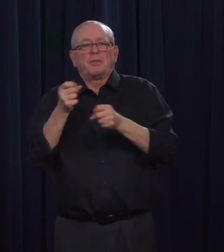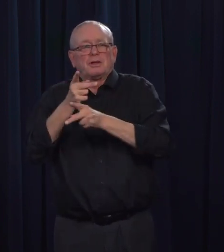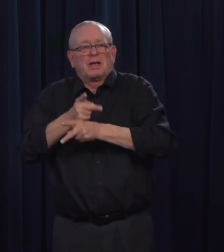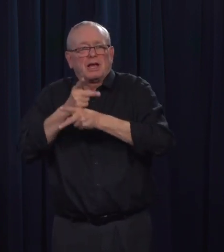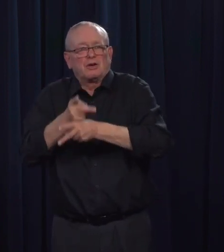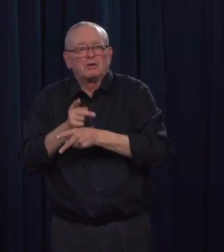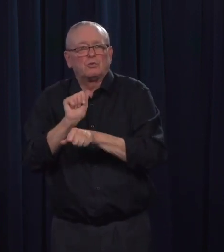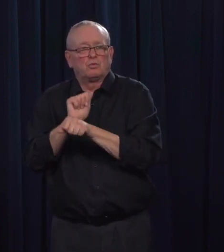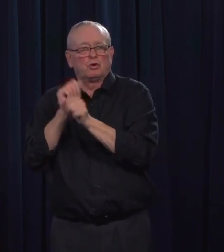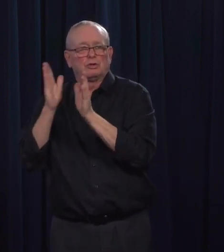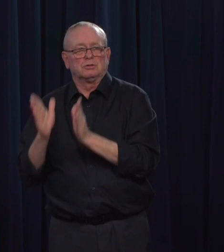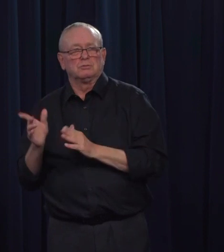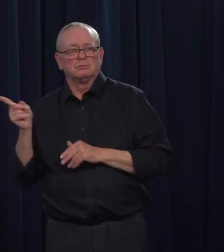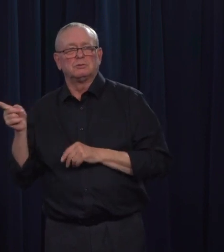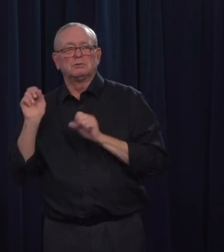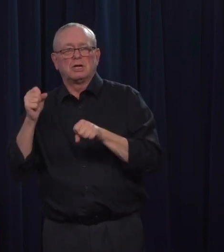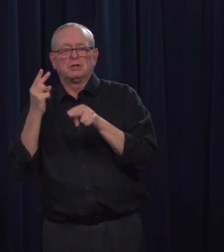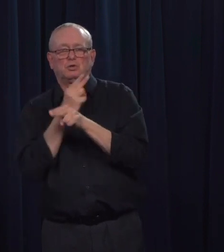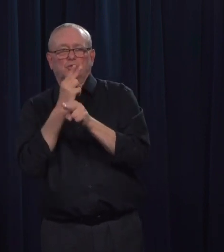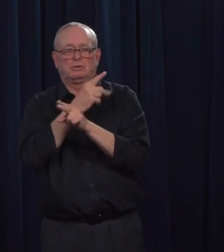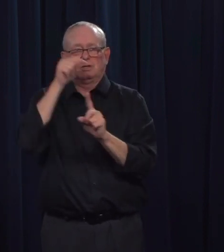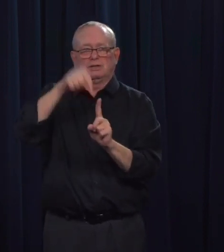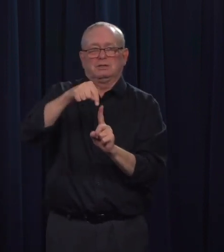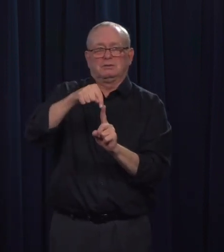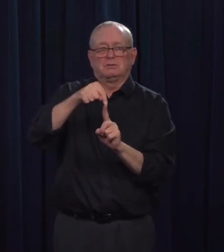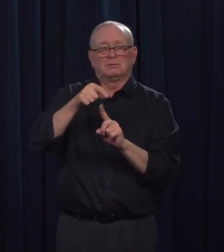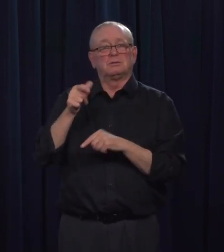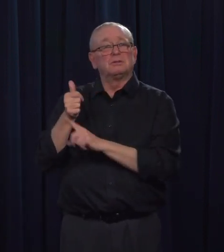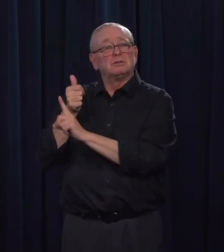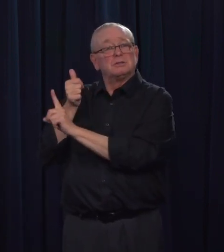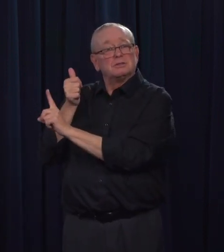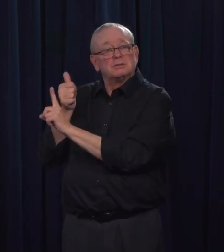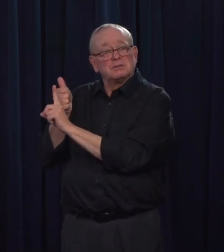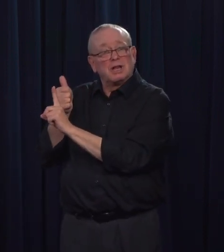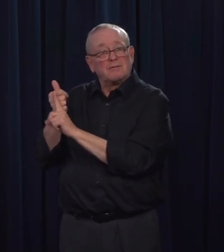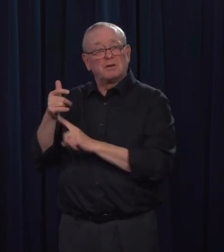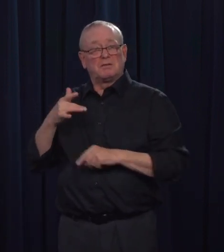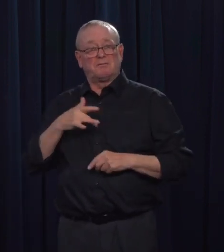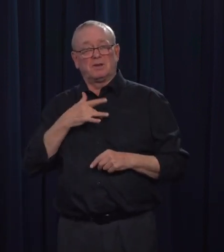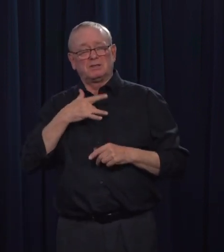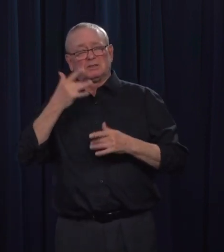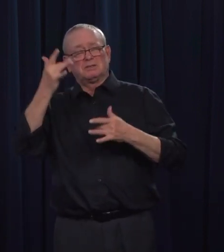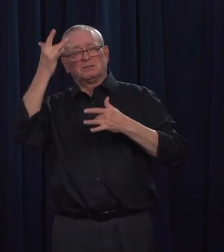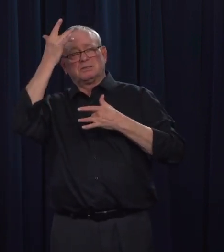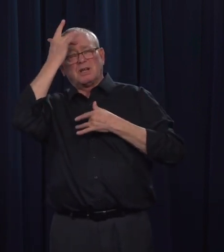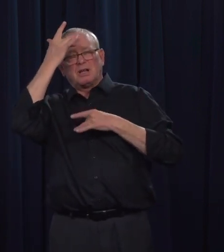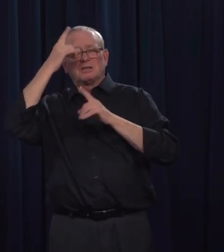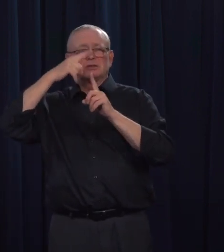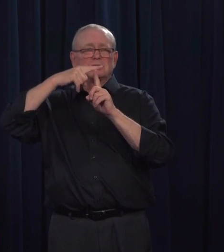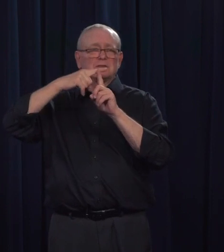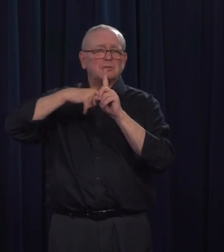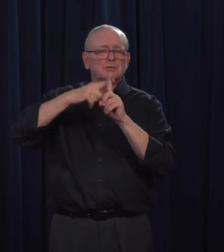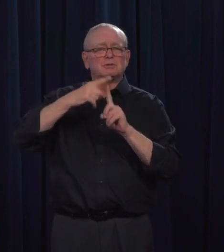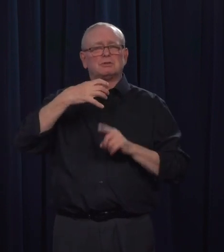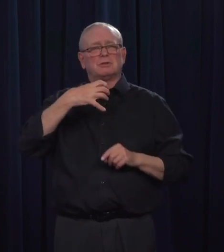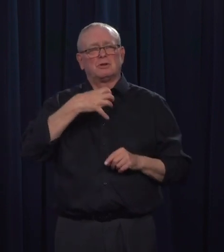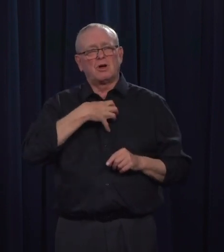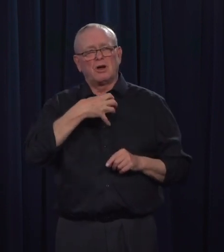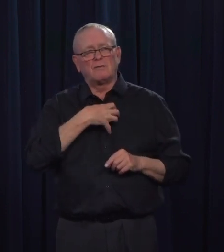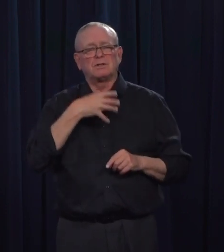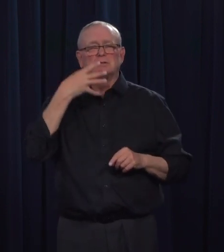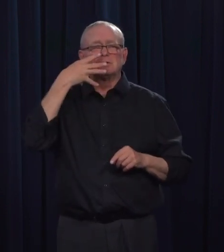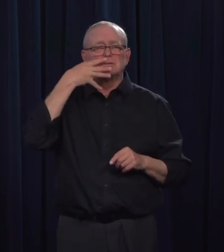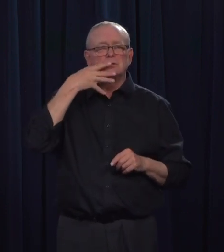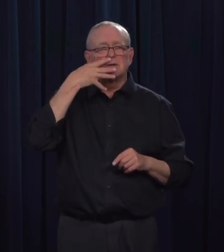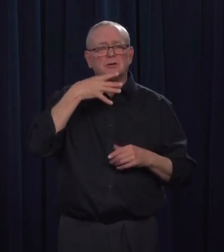who is experiencing symptoms of fever, sore throat, cough, runny nose, shortness of breath, or difficulty breathing is asked